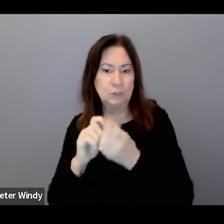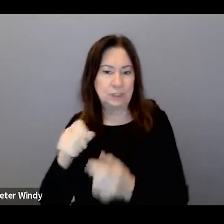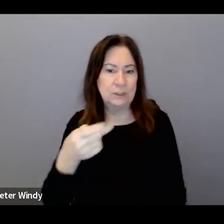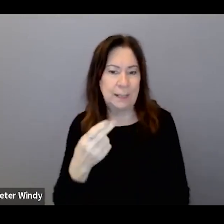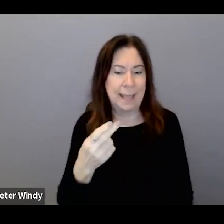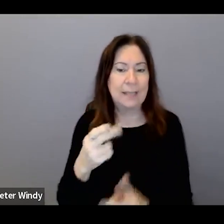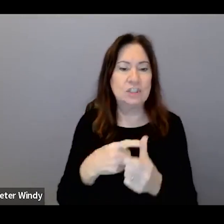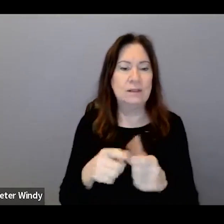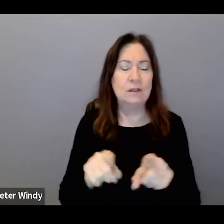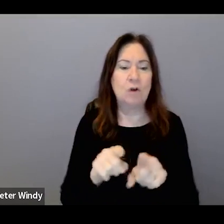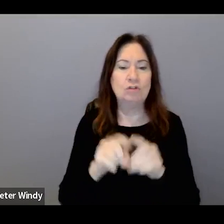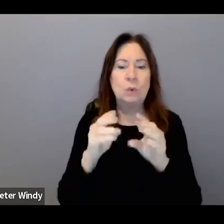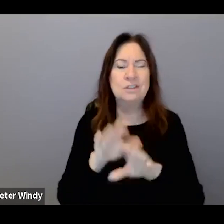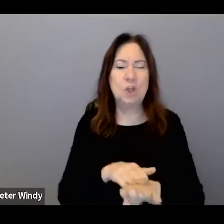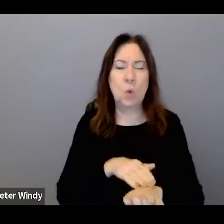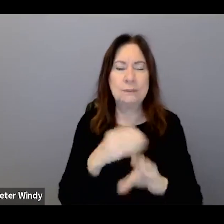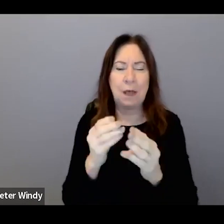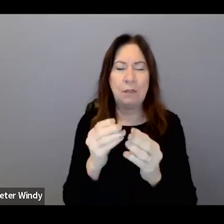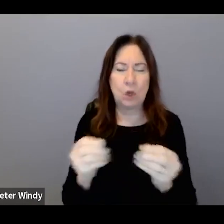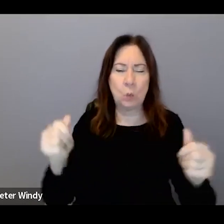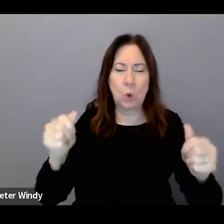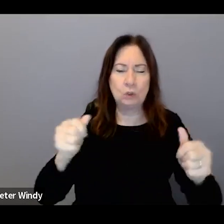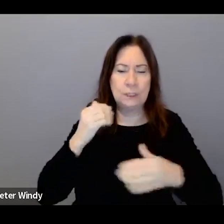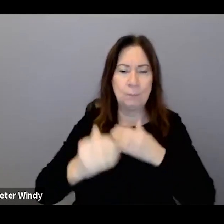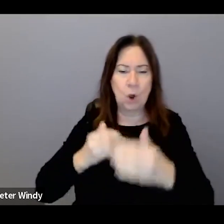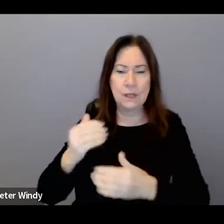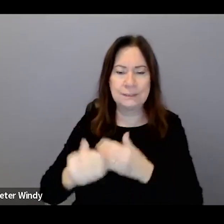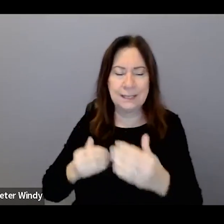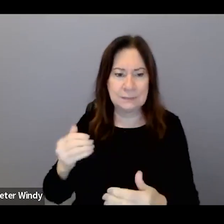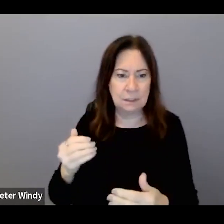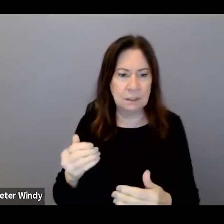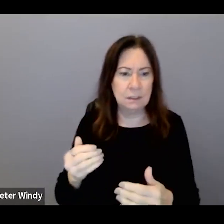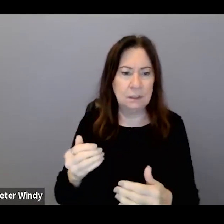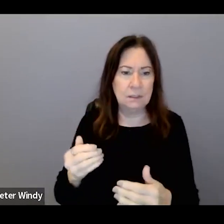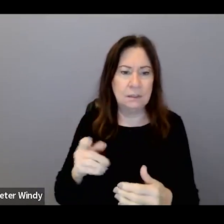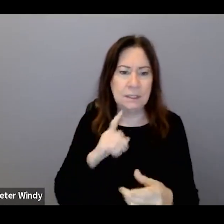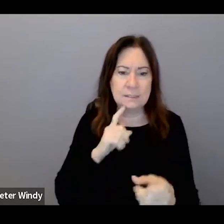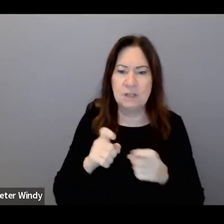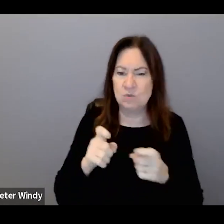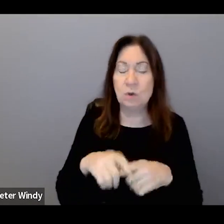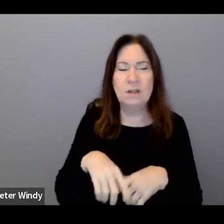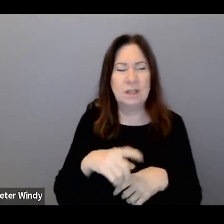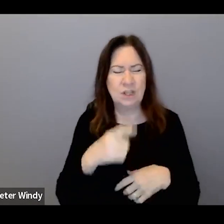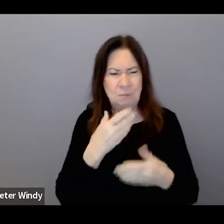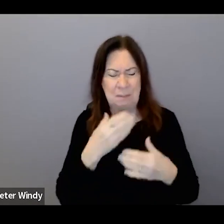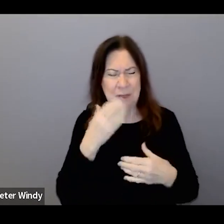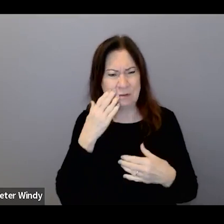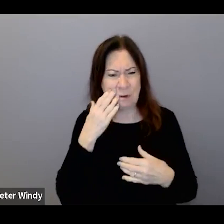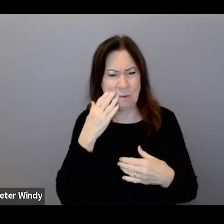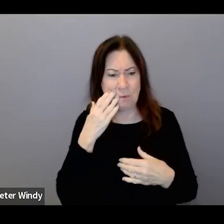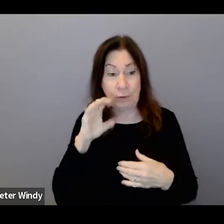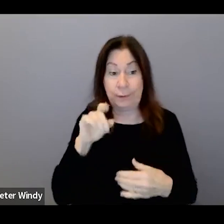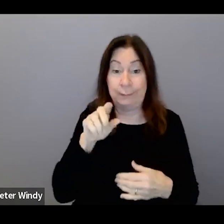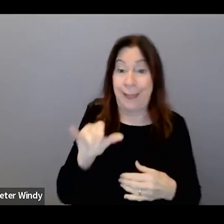corrosion control process. Okay. And Corrosion Brenna, process, not corrosion control. okay, you may know this or Clay might,